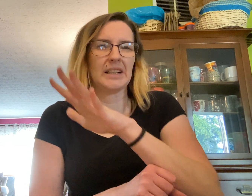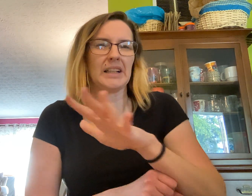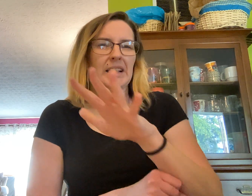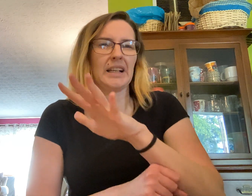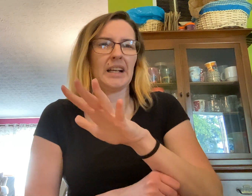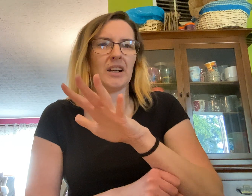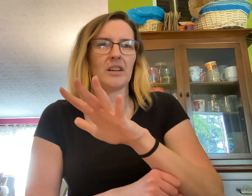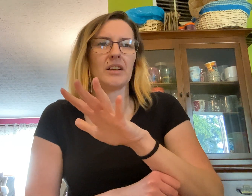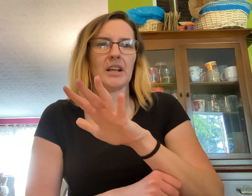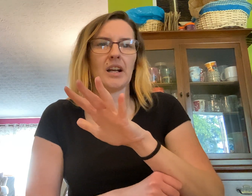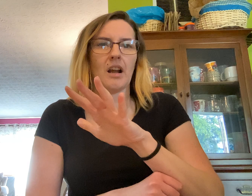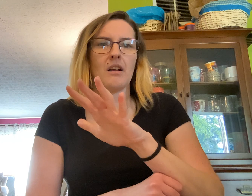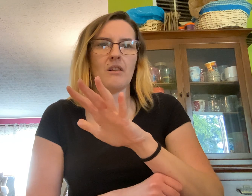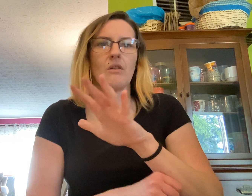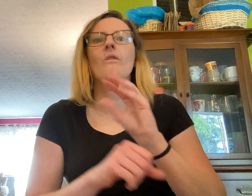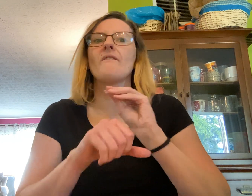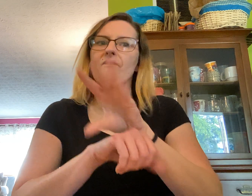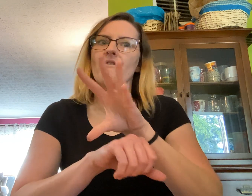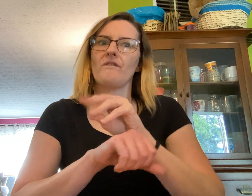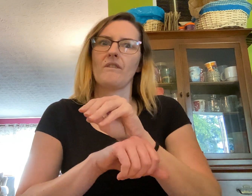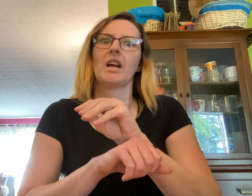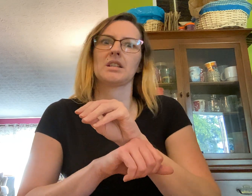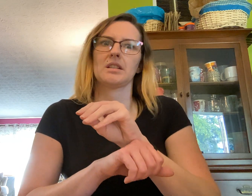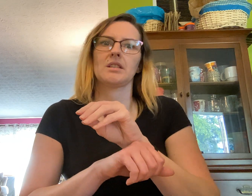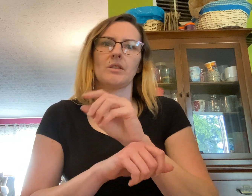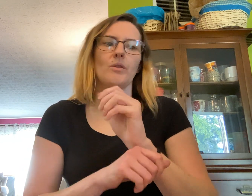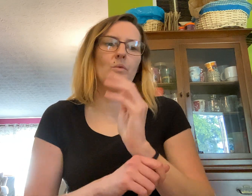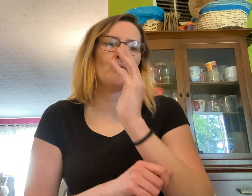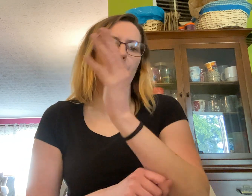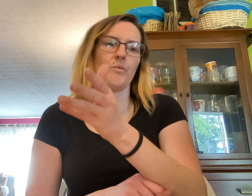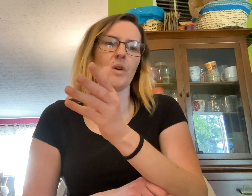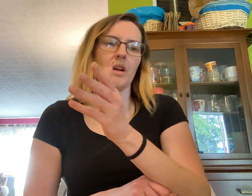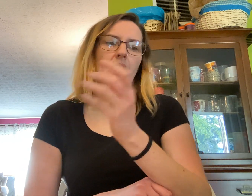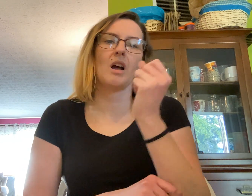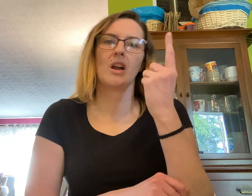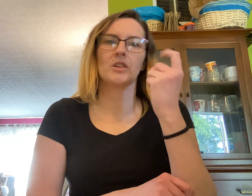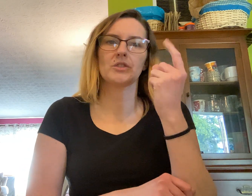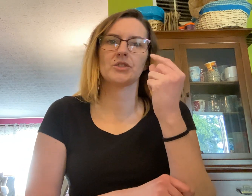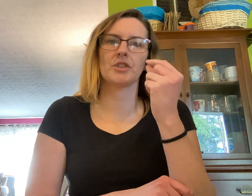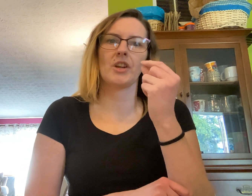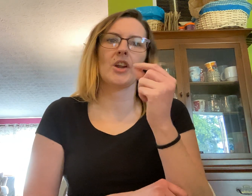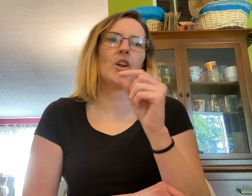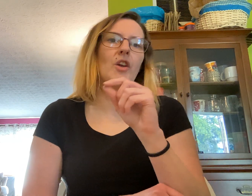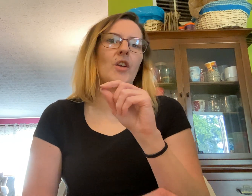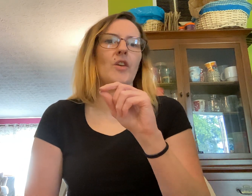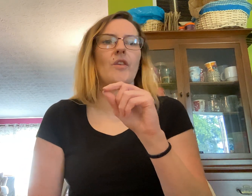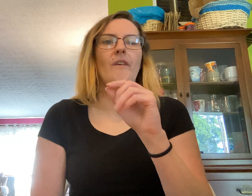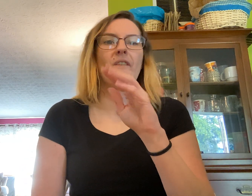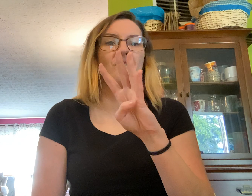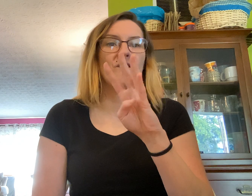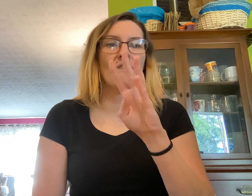can only move about 4 miles in their entire lives. Unless they hitch a